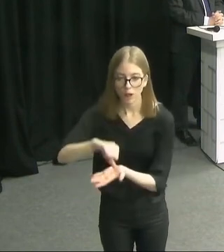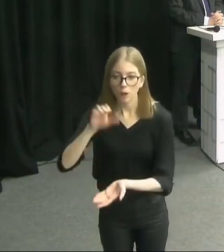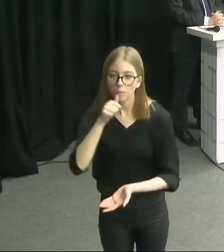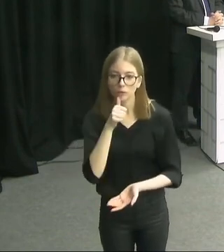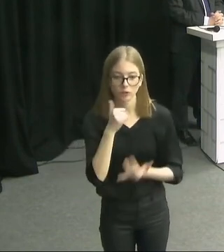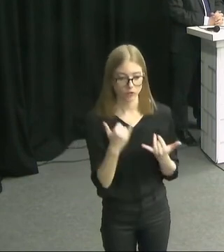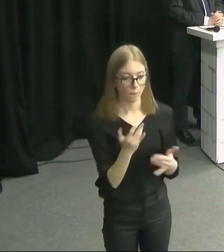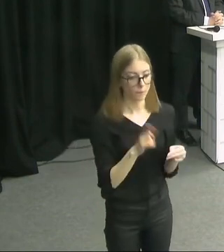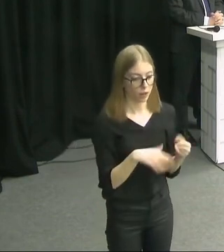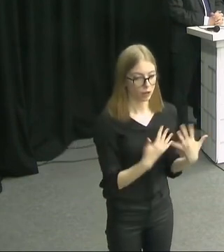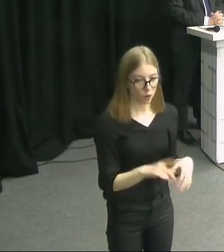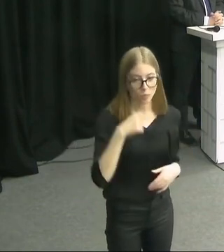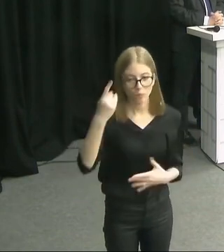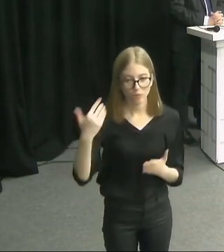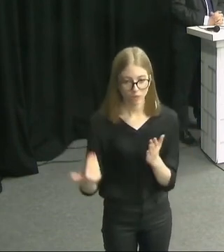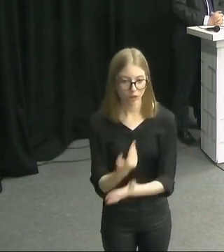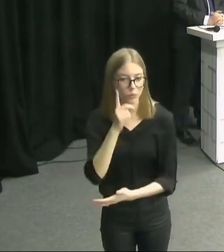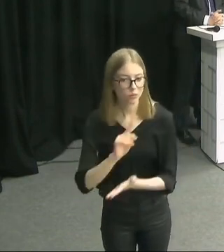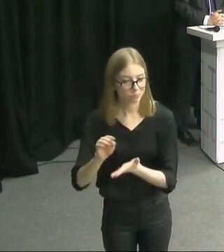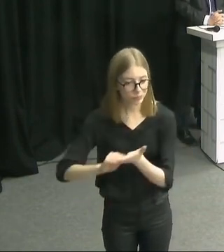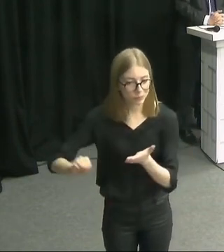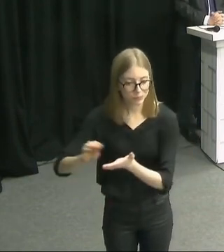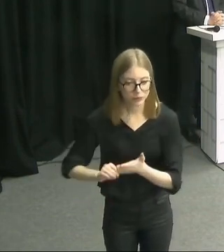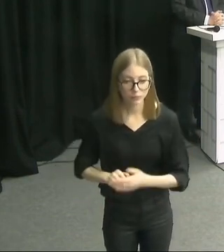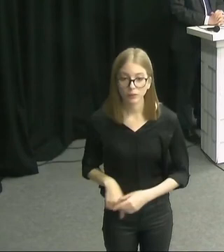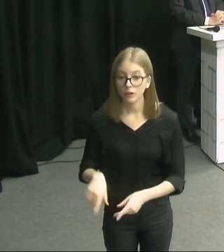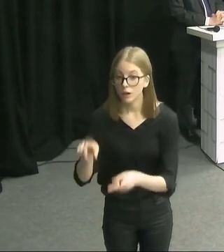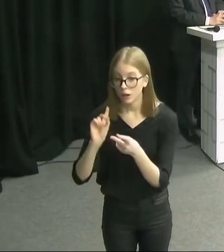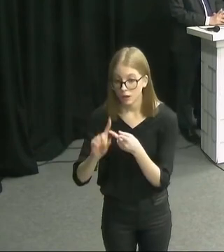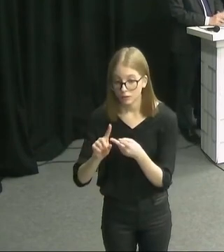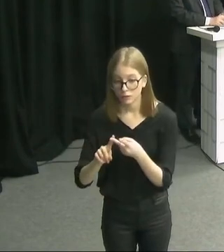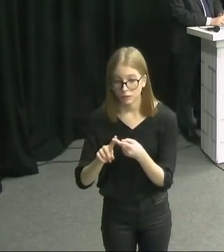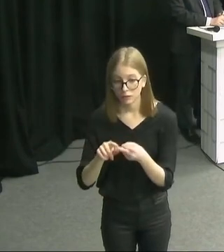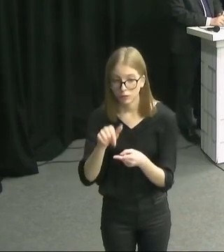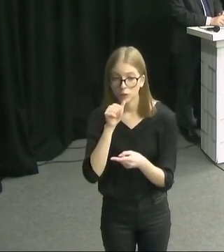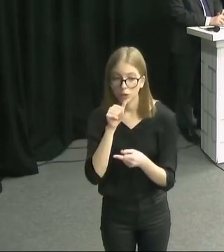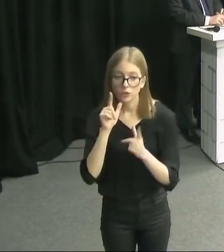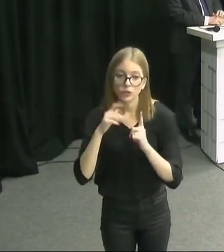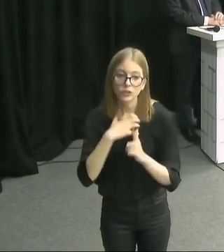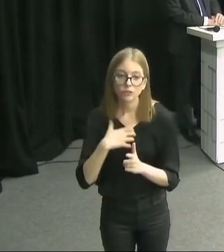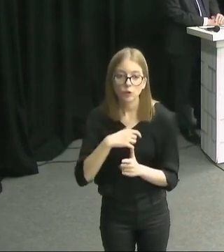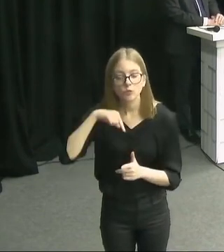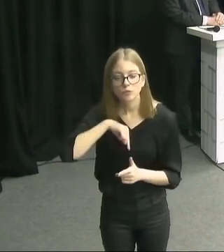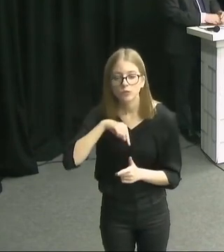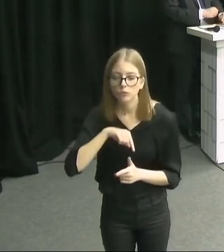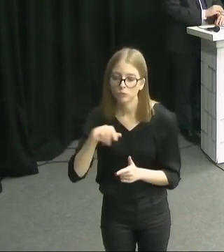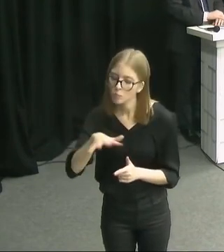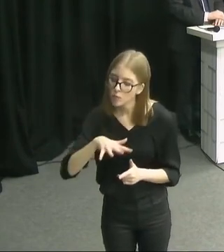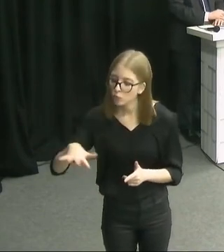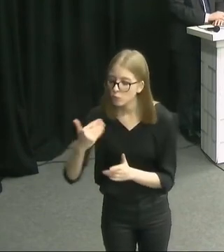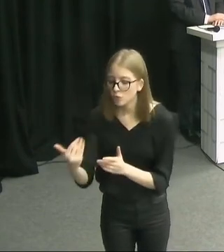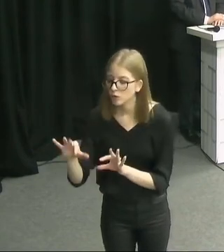prepared by the students, the lecturers. It's an important event. Another aspect that strengthens the community is